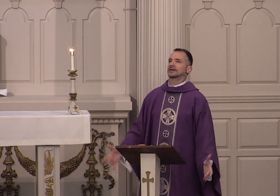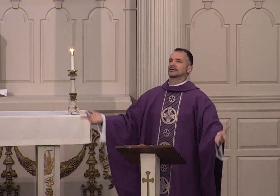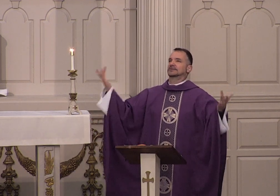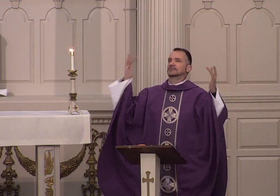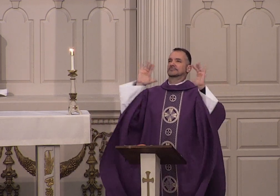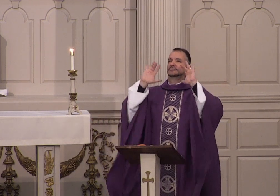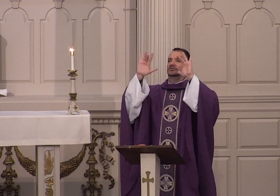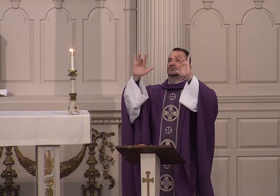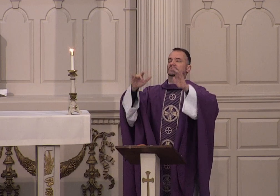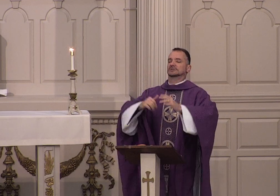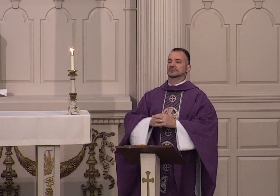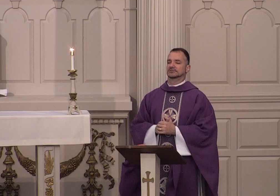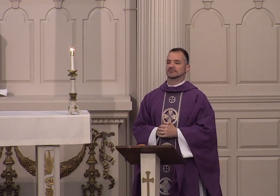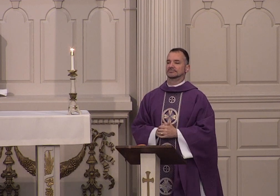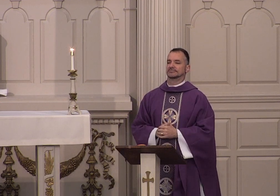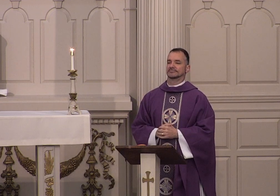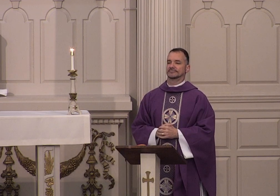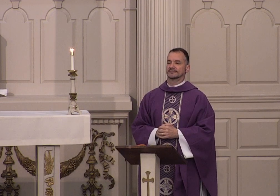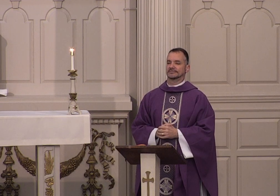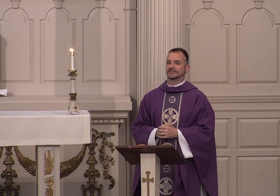Lord, have mercy.